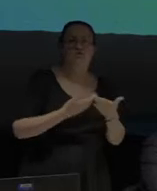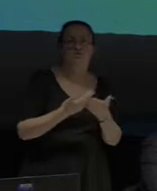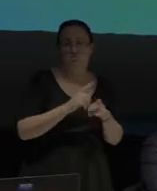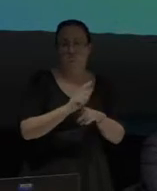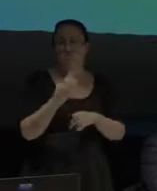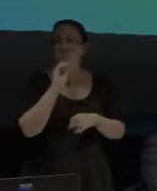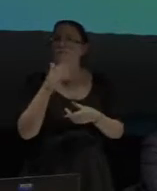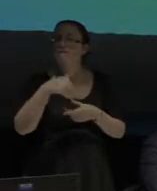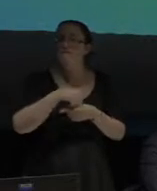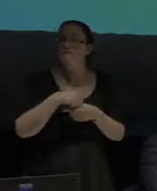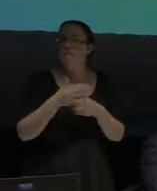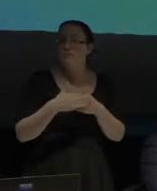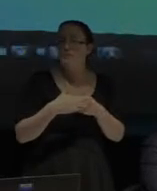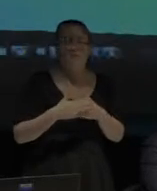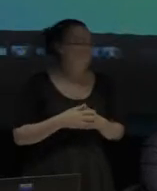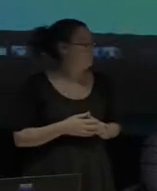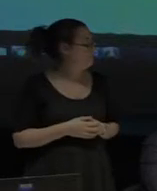on.